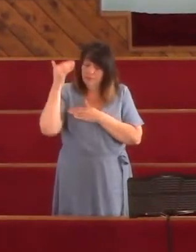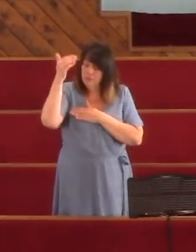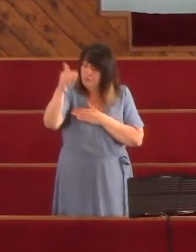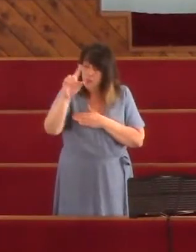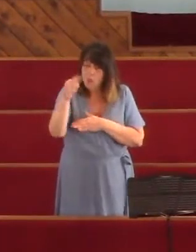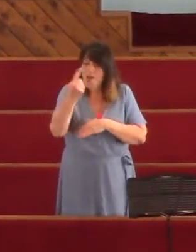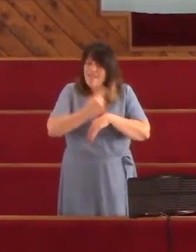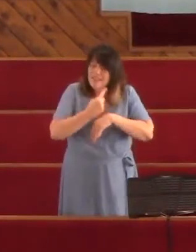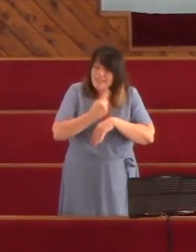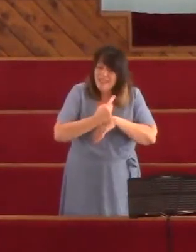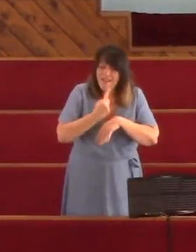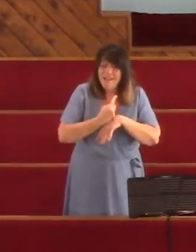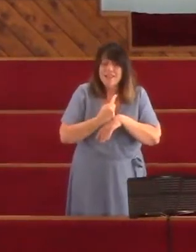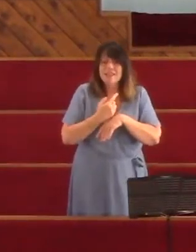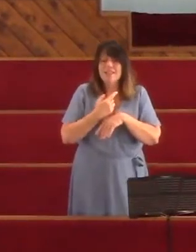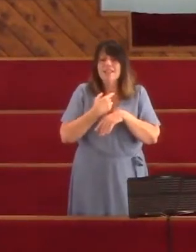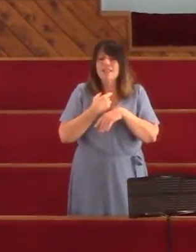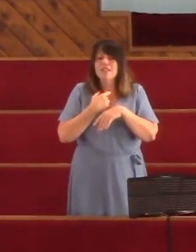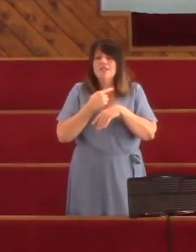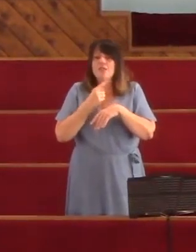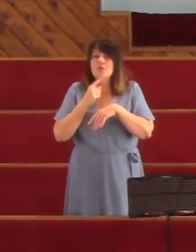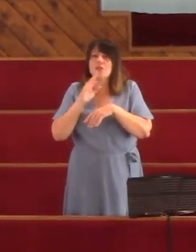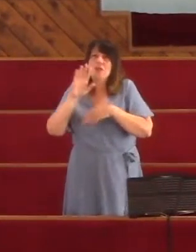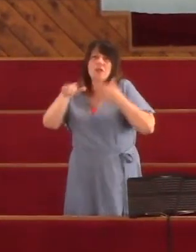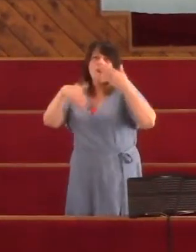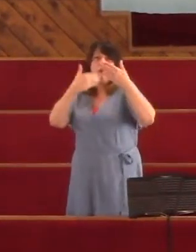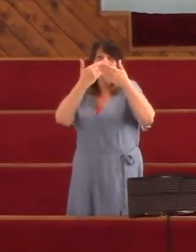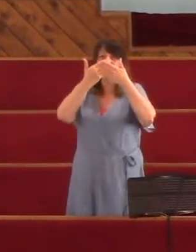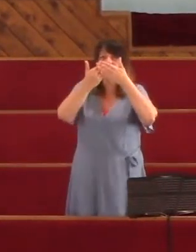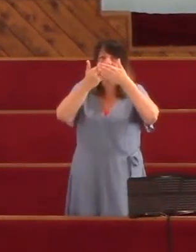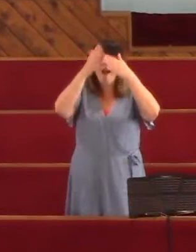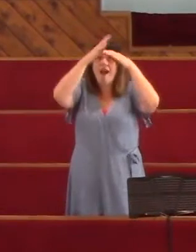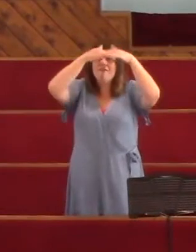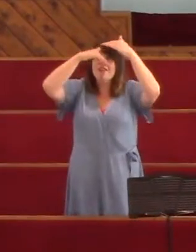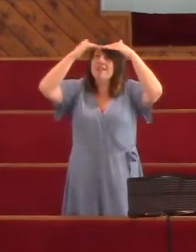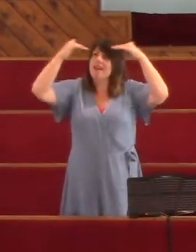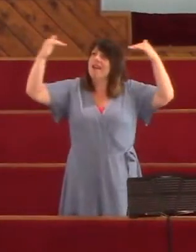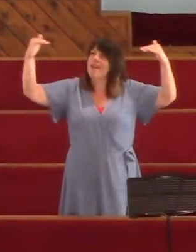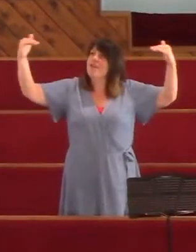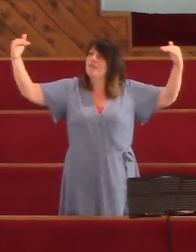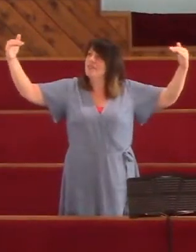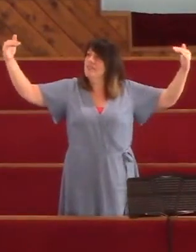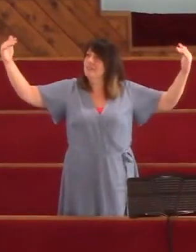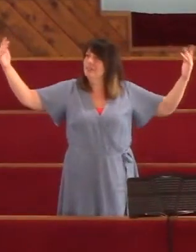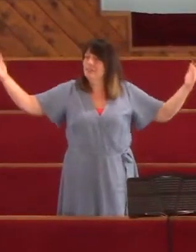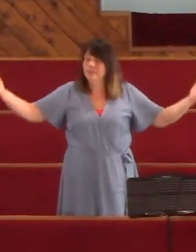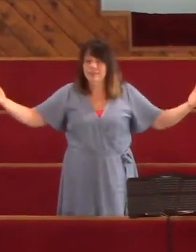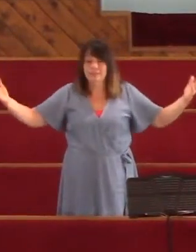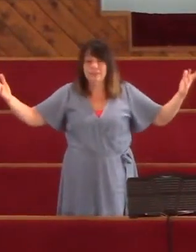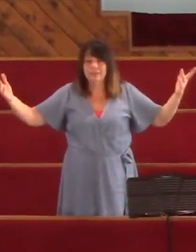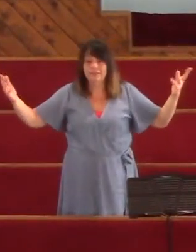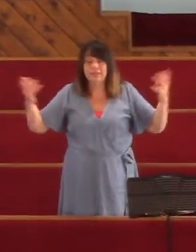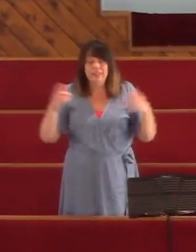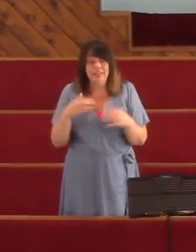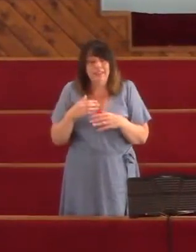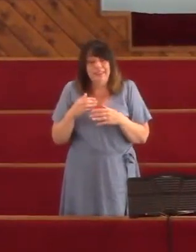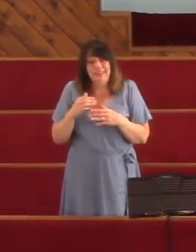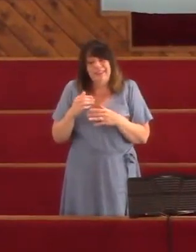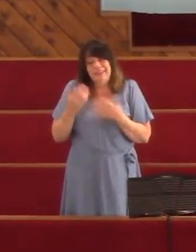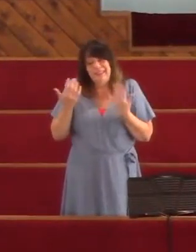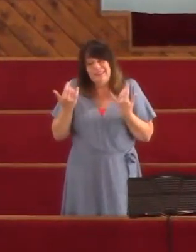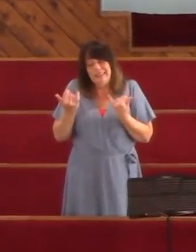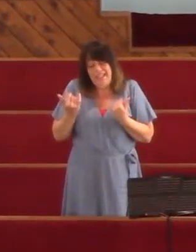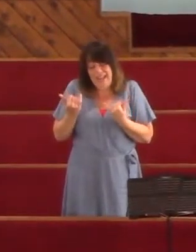going to reach that land, thank God, that is far than day. But until that time, we must